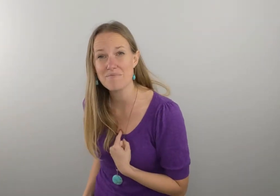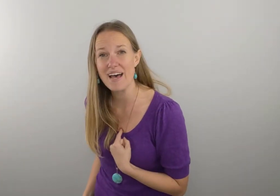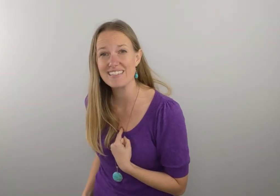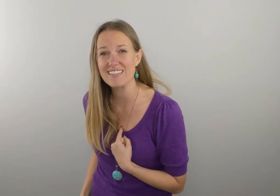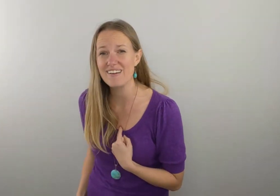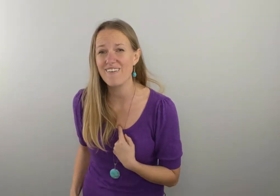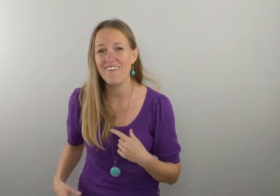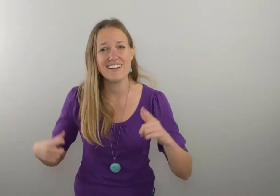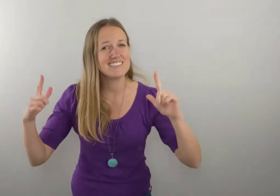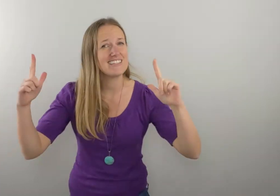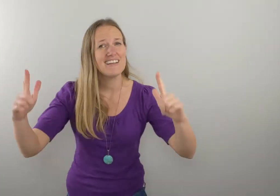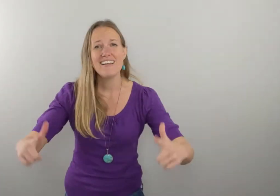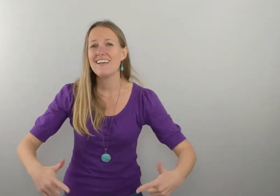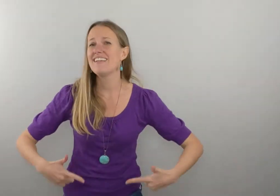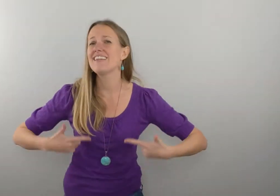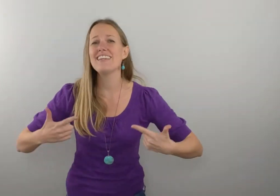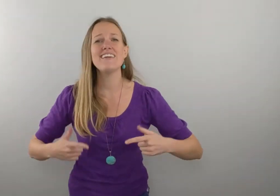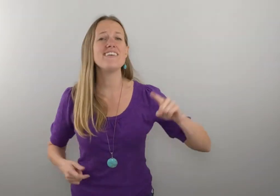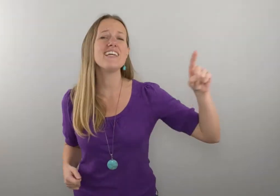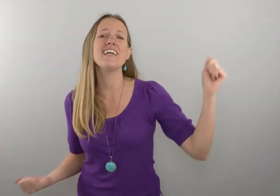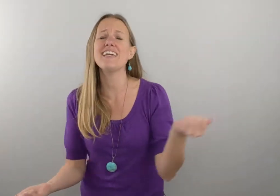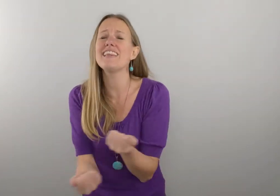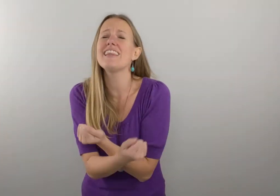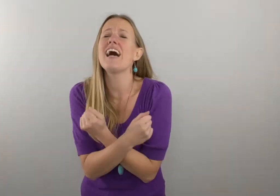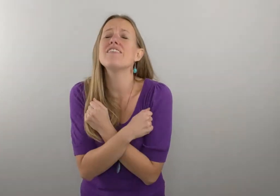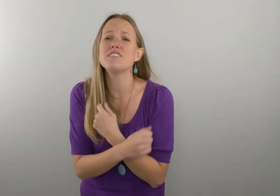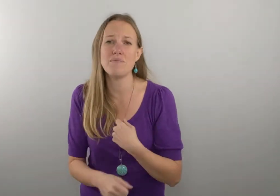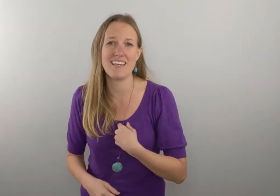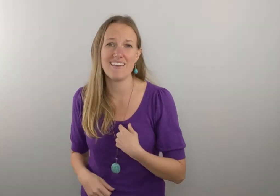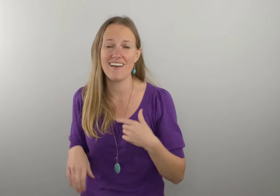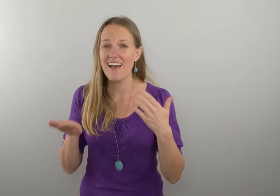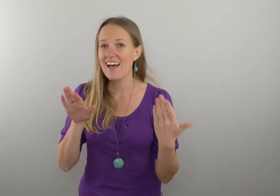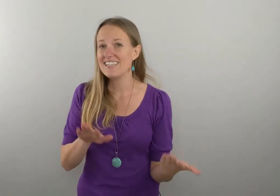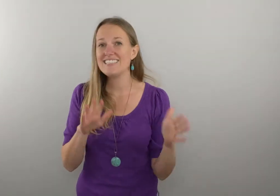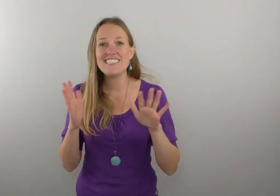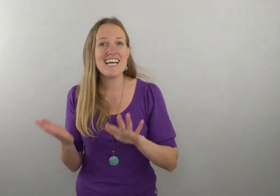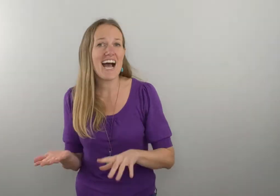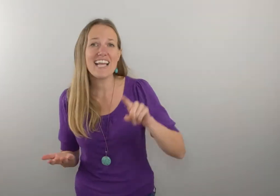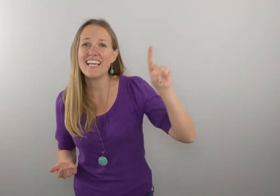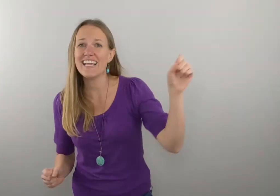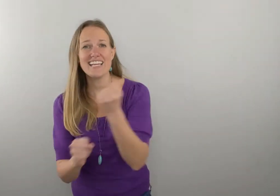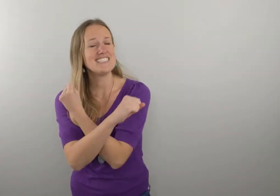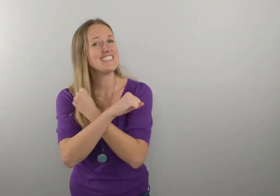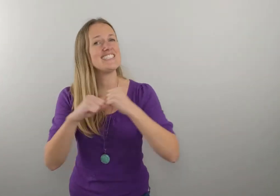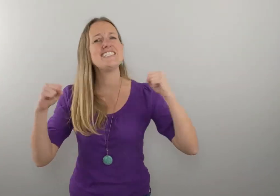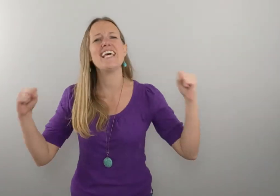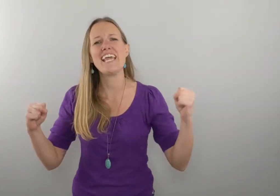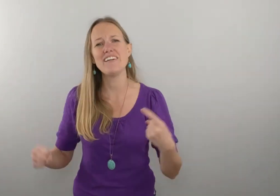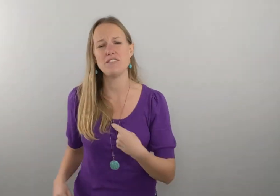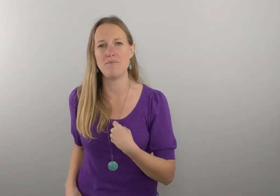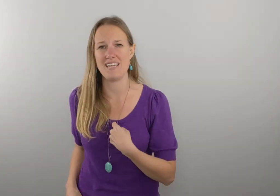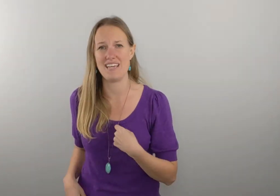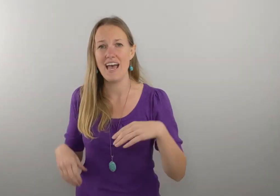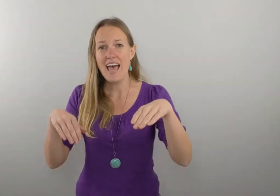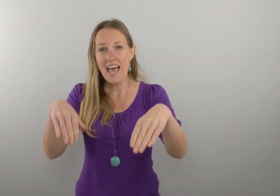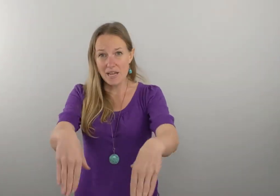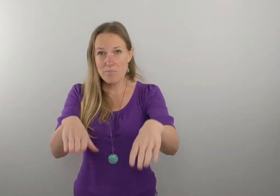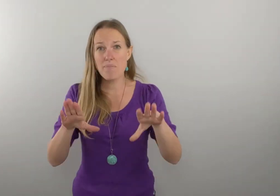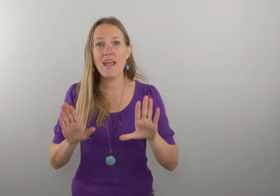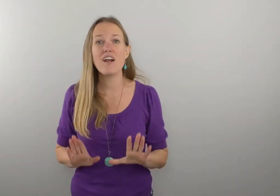back to that chorus. Living, he loved me. Dying, he saved me. And